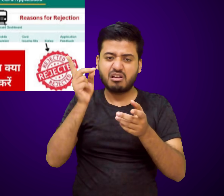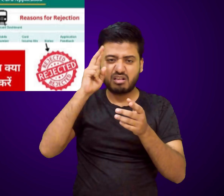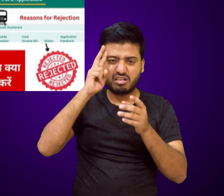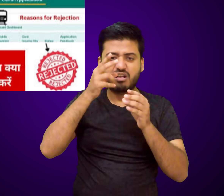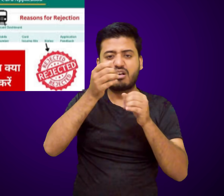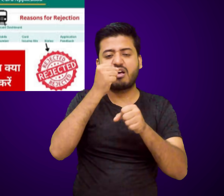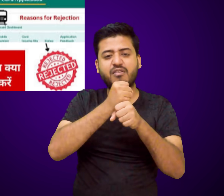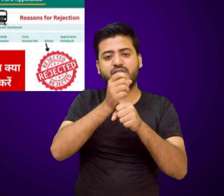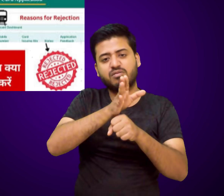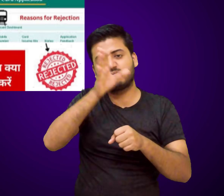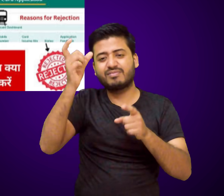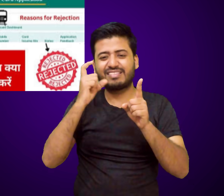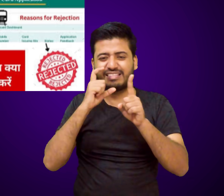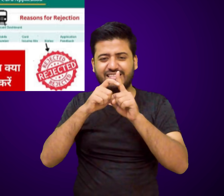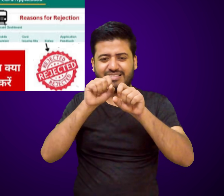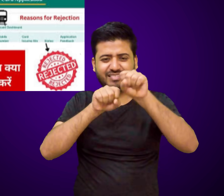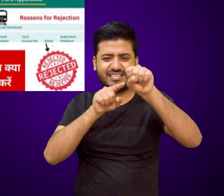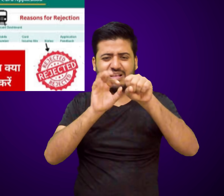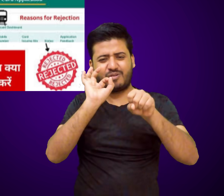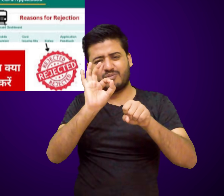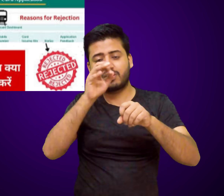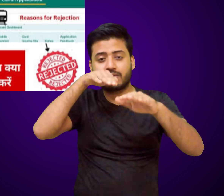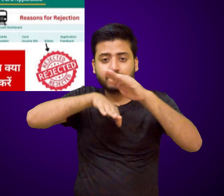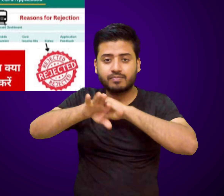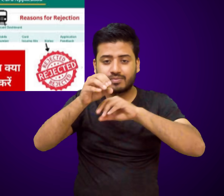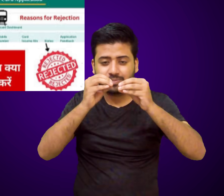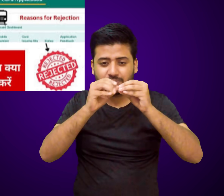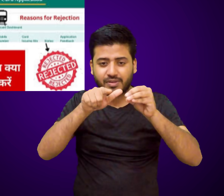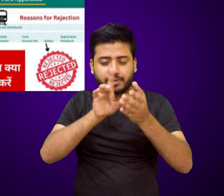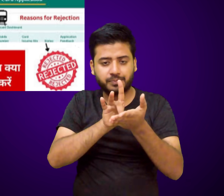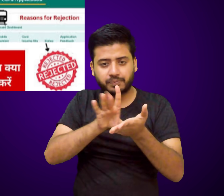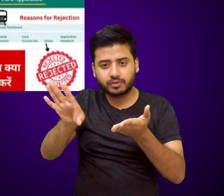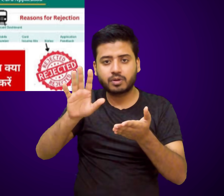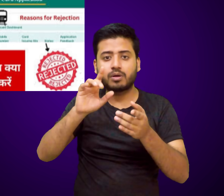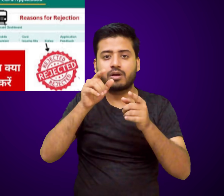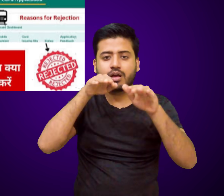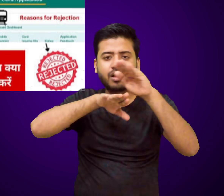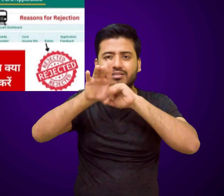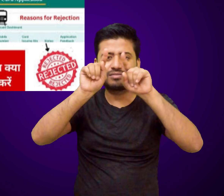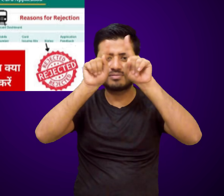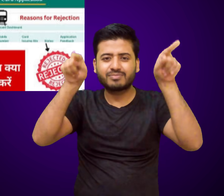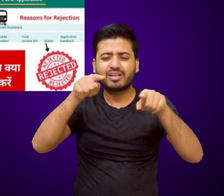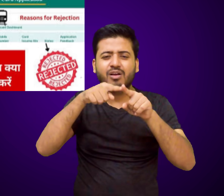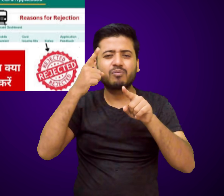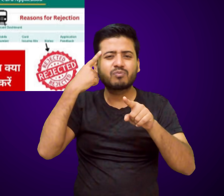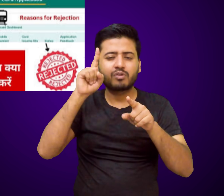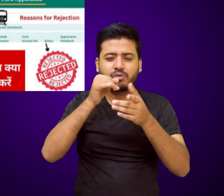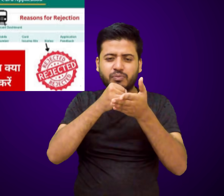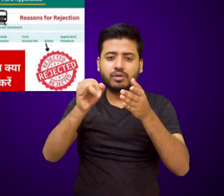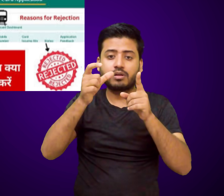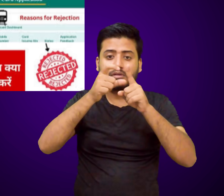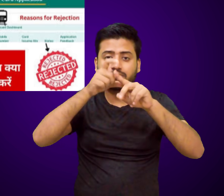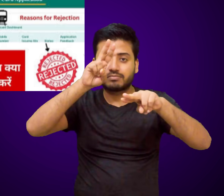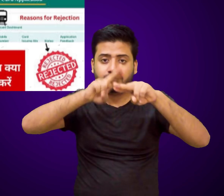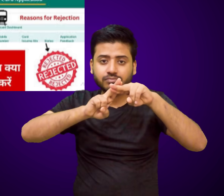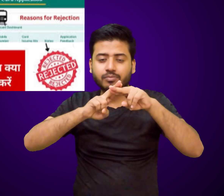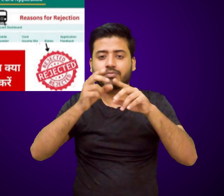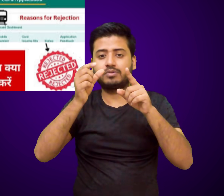an escort. Application process. Obtain a valid disability certificate from a recognized medical authority or